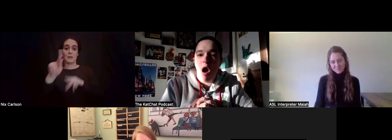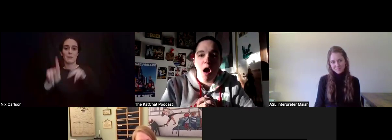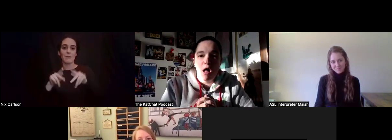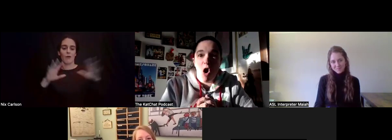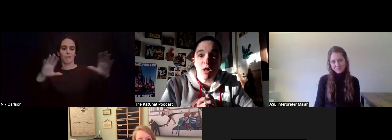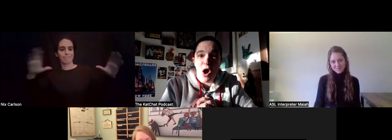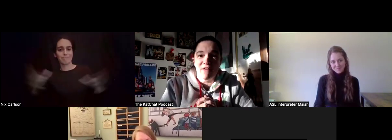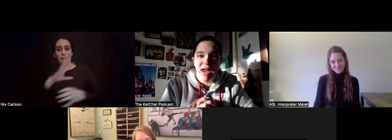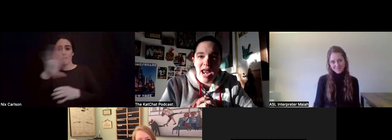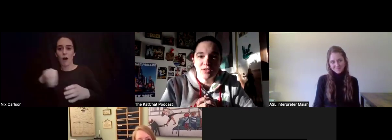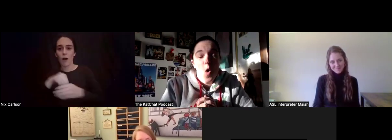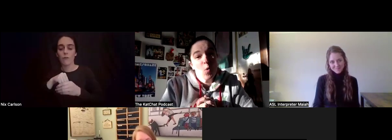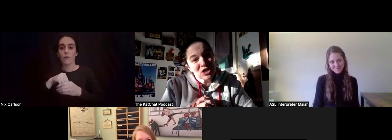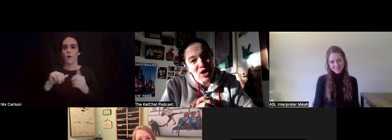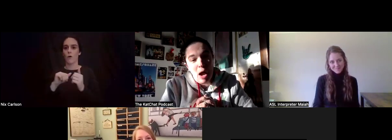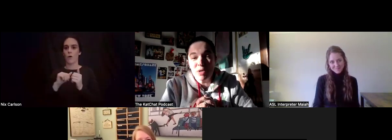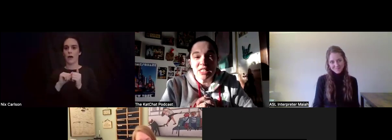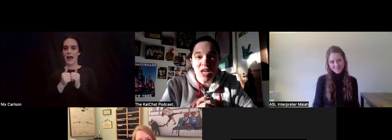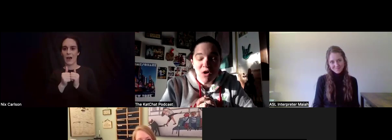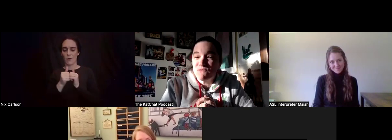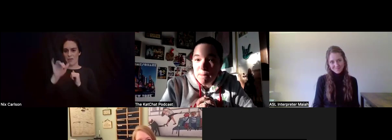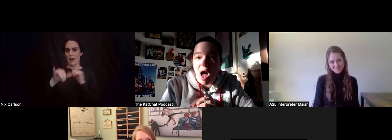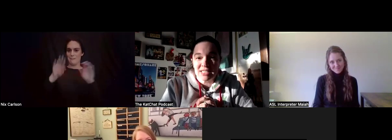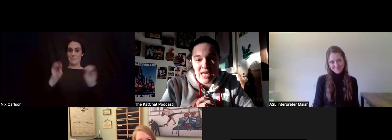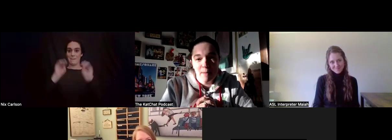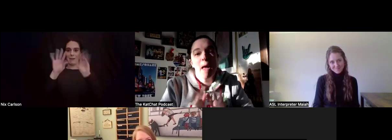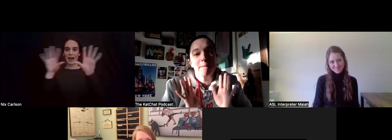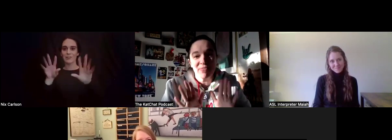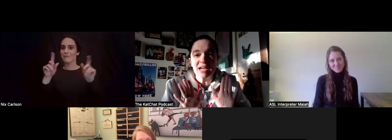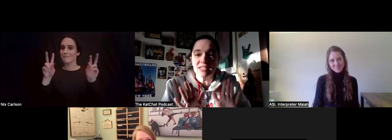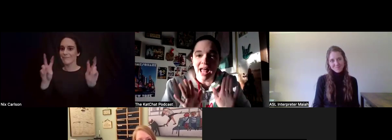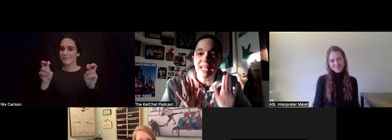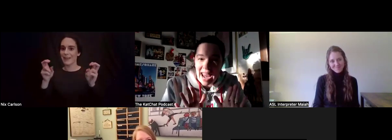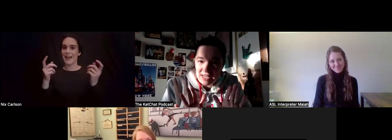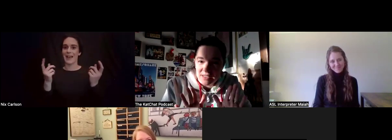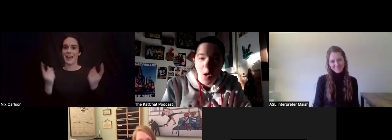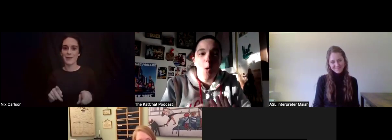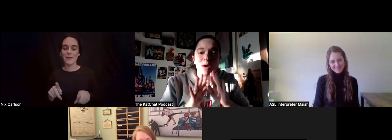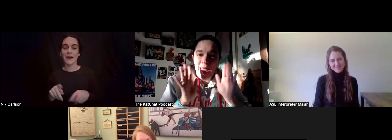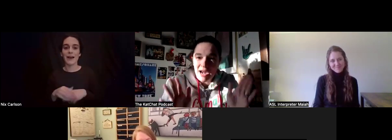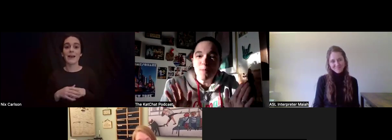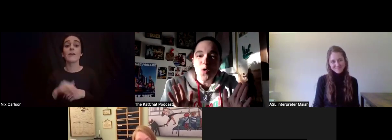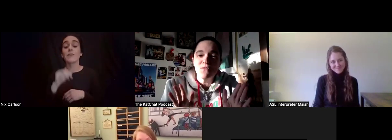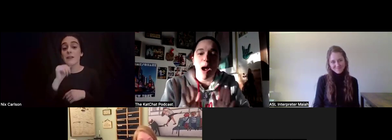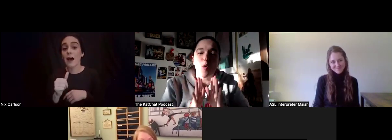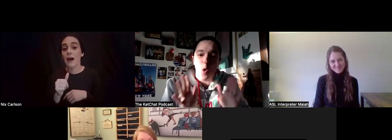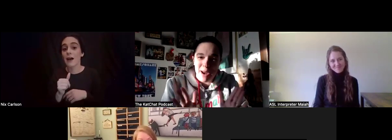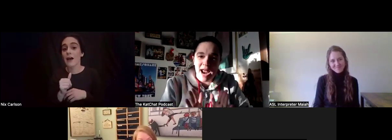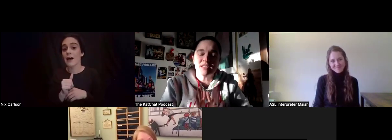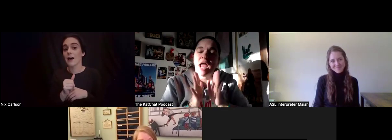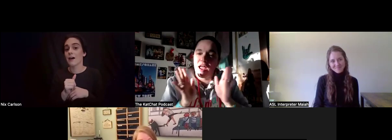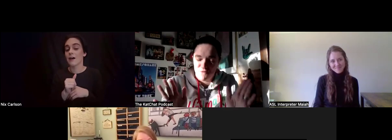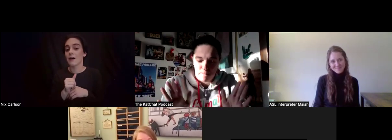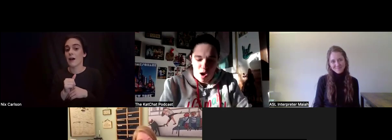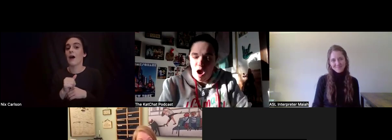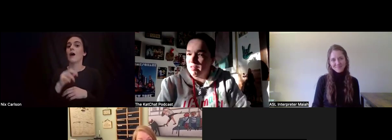happen for all Hallmark fans. Wishing that was a different football team, but that's not the case. We made a movie about